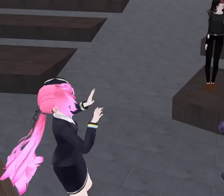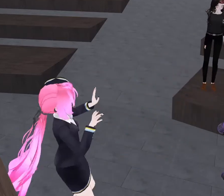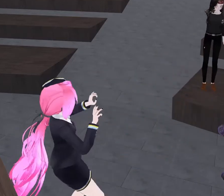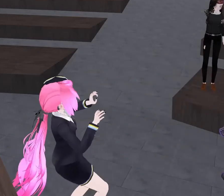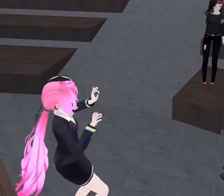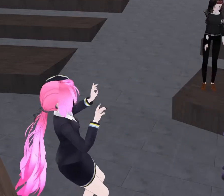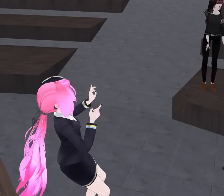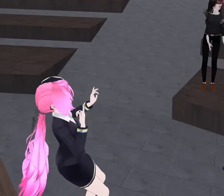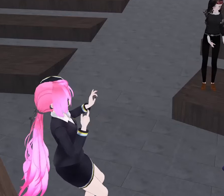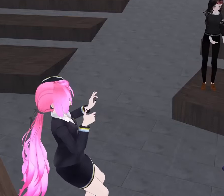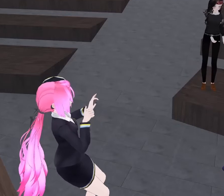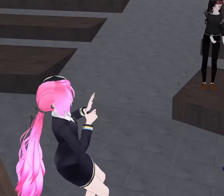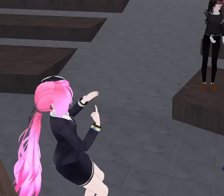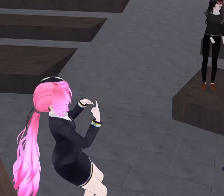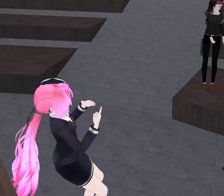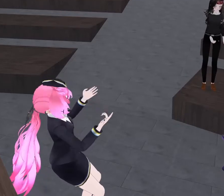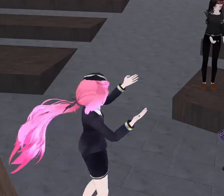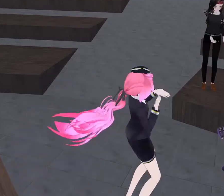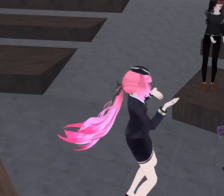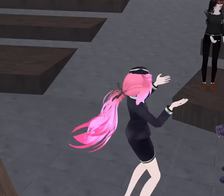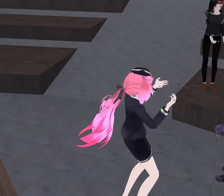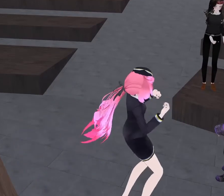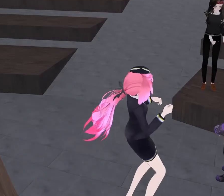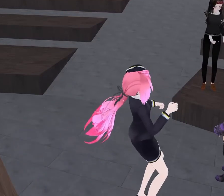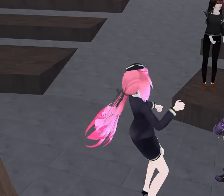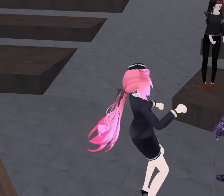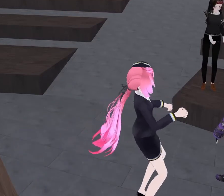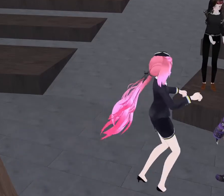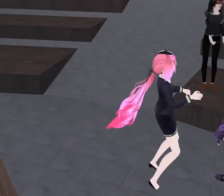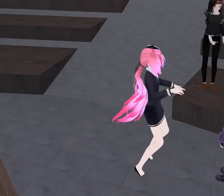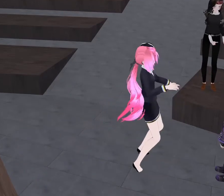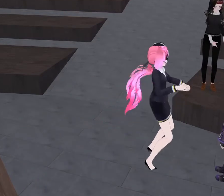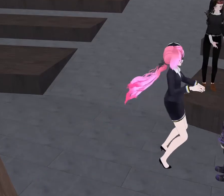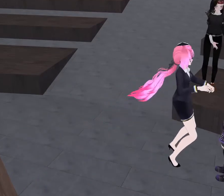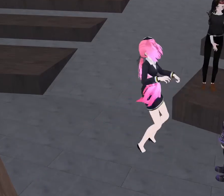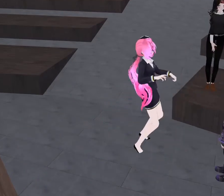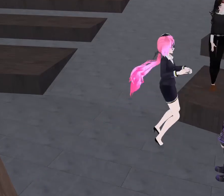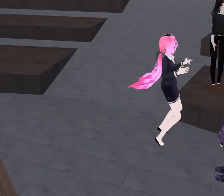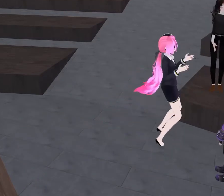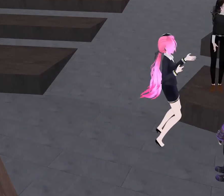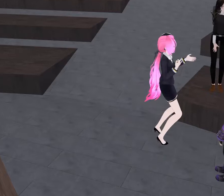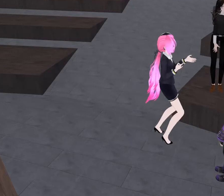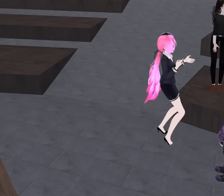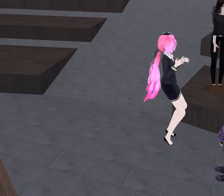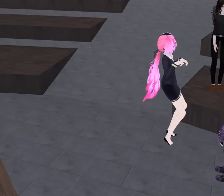like, okay, everyone ready for the birthday girl to show up? It's whatever you want. And I think I'm also leaving